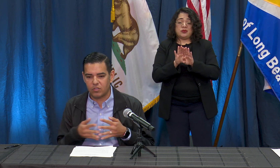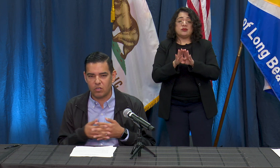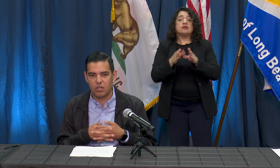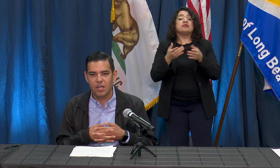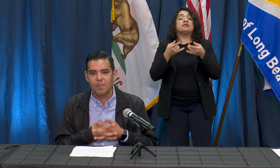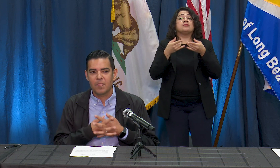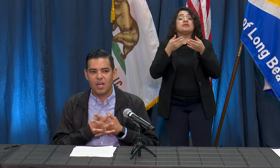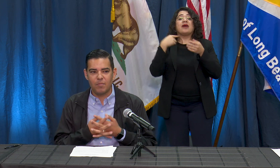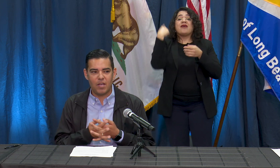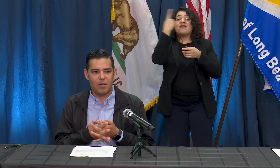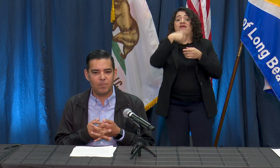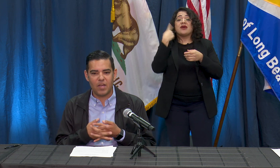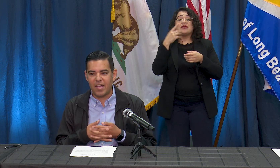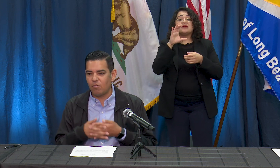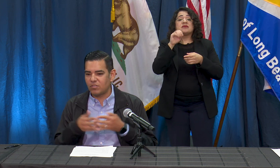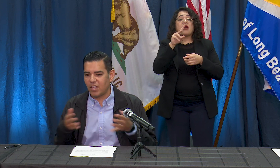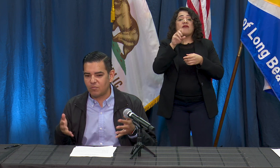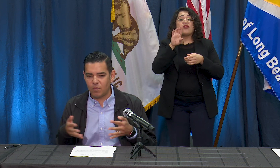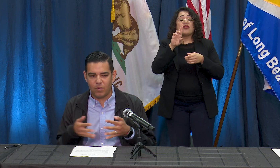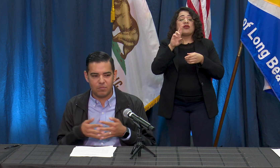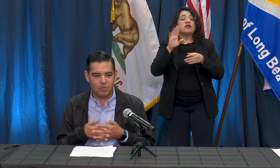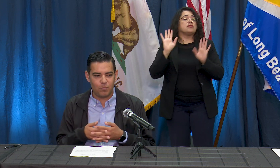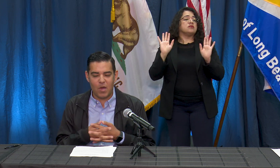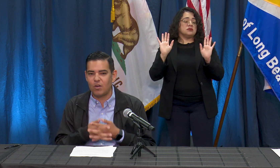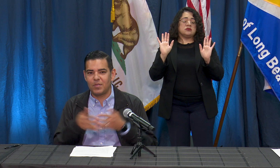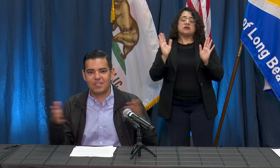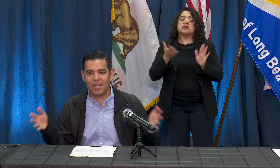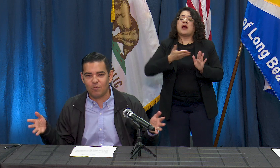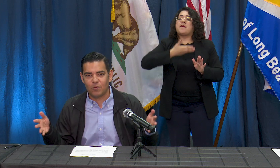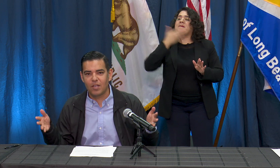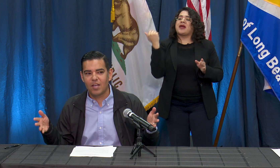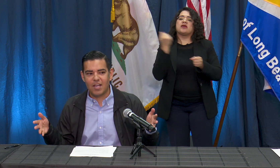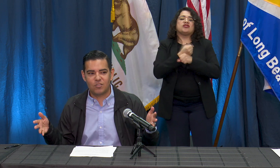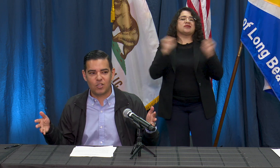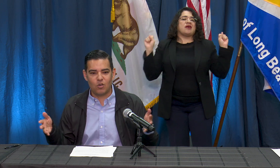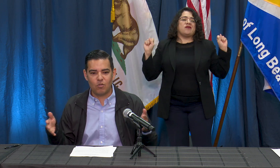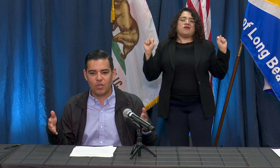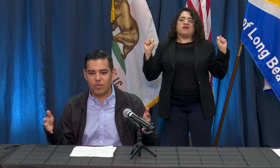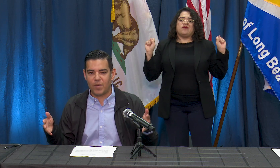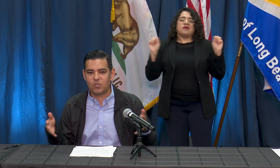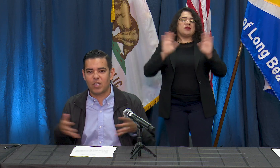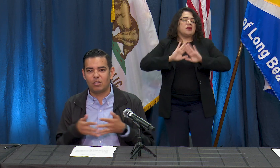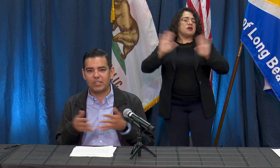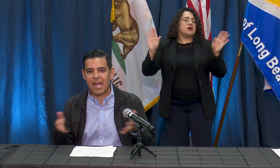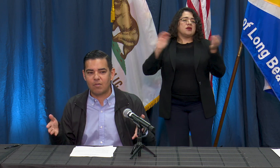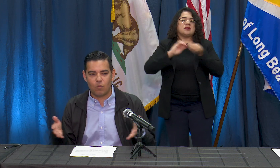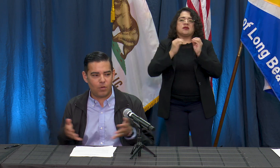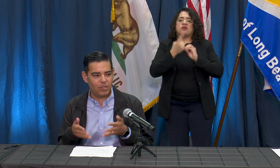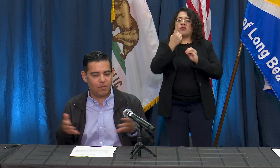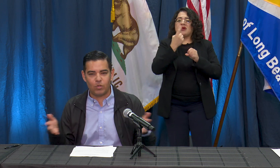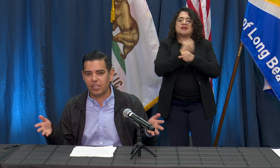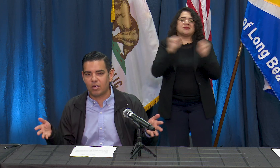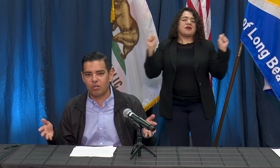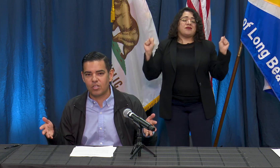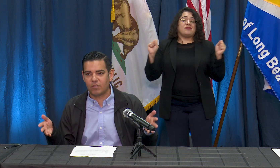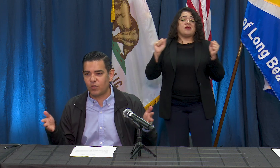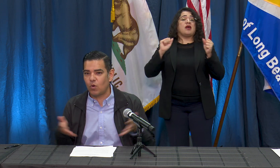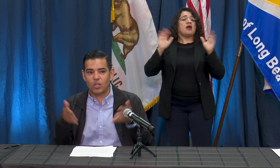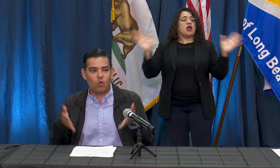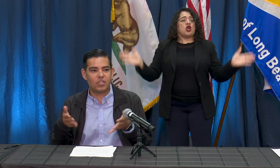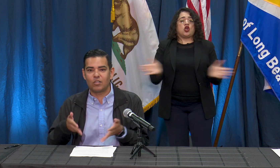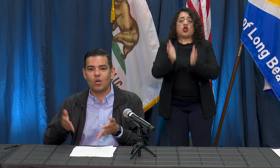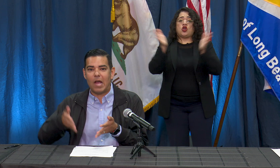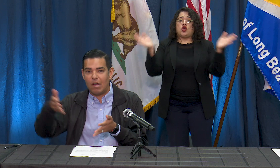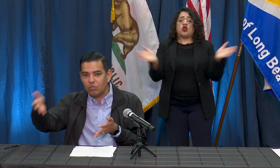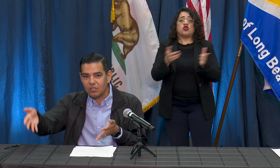coverings are concerned, I always say it's better to be safe. And so the best way to look at it, what really encouraging is if you